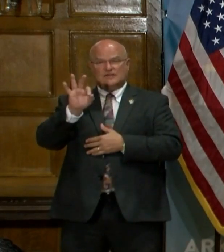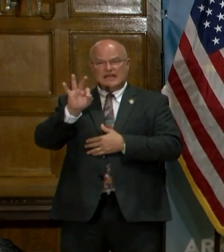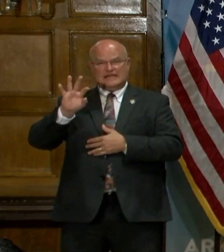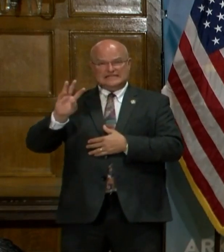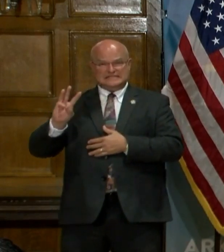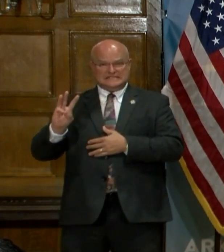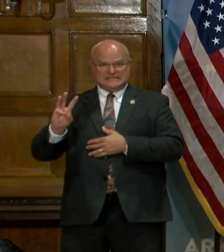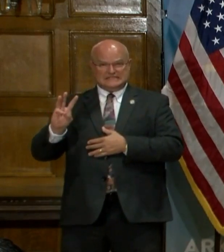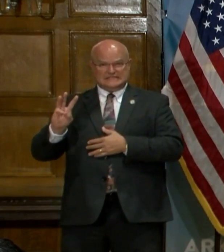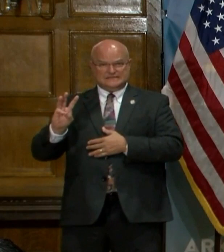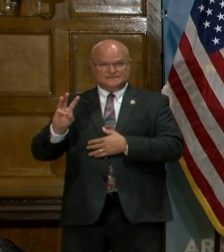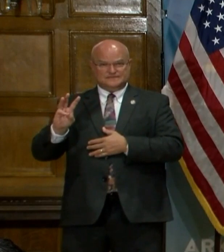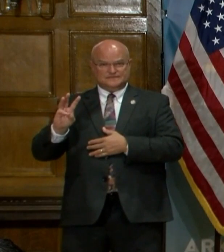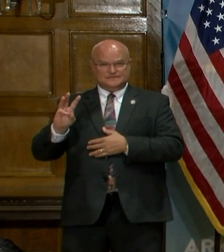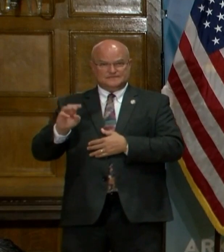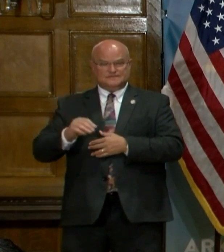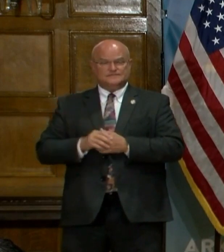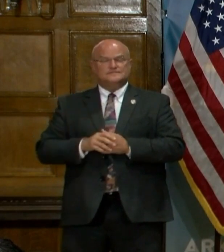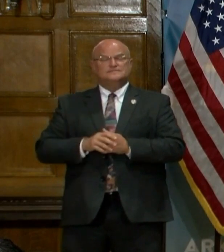19,396.